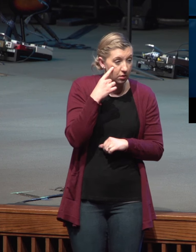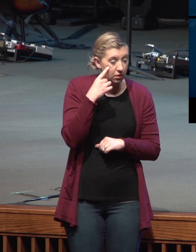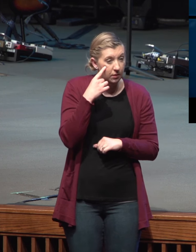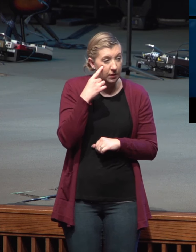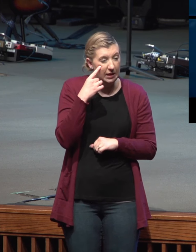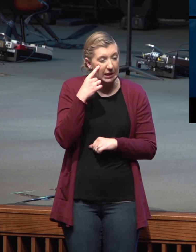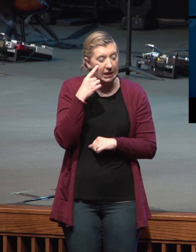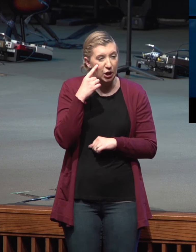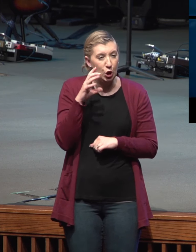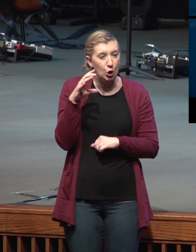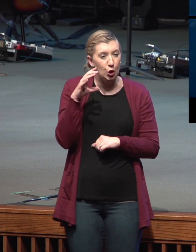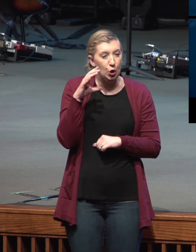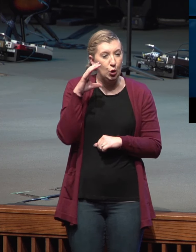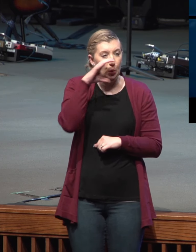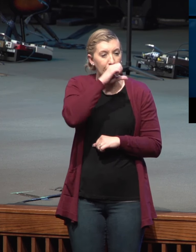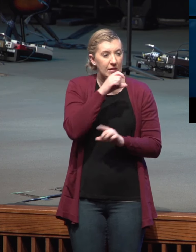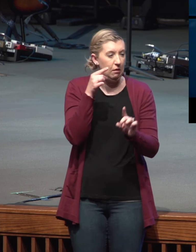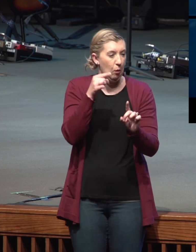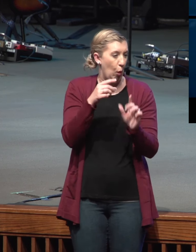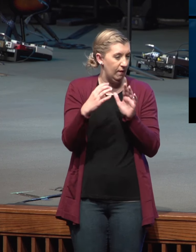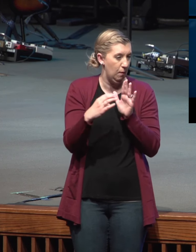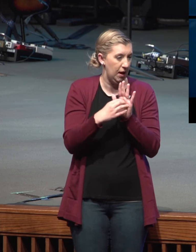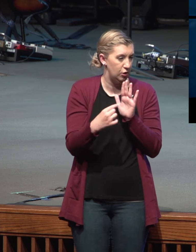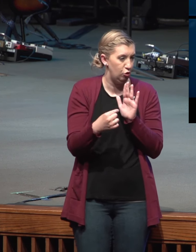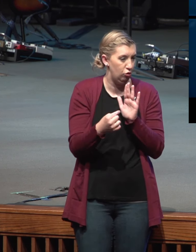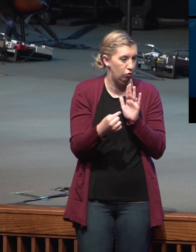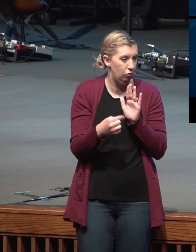misses the point of the passage.